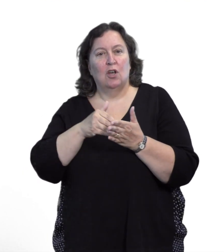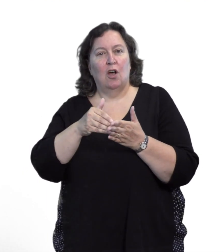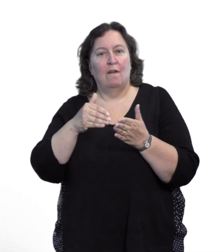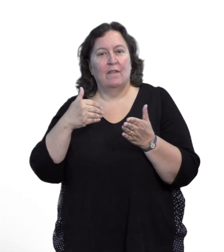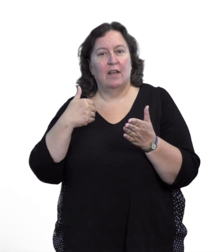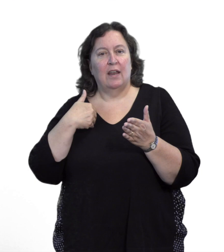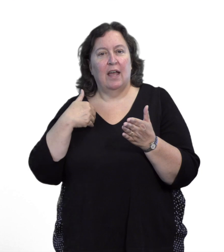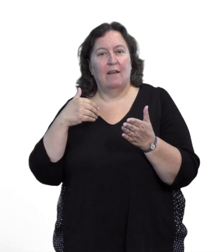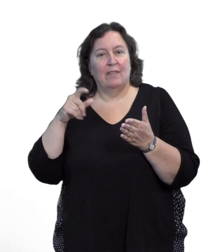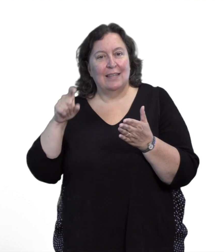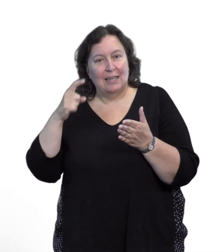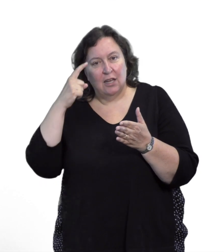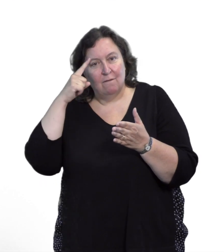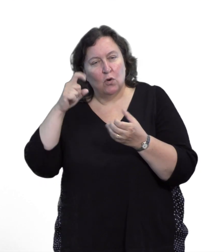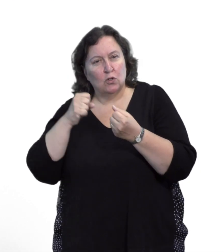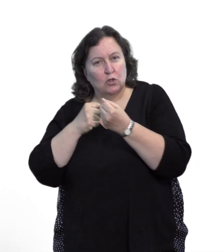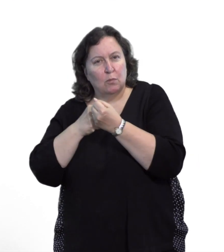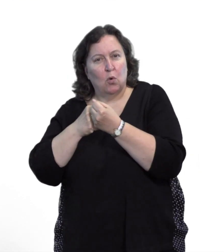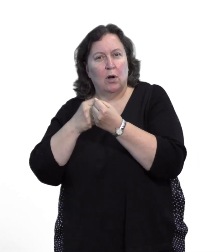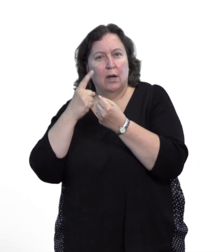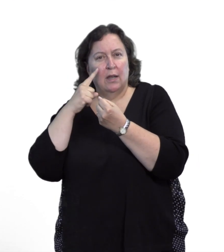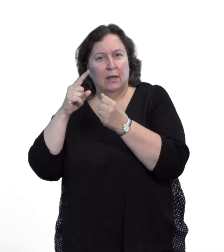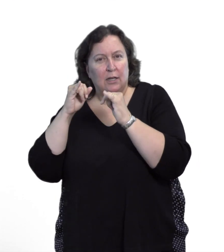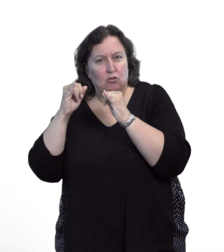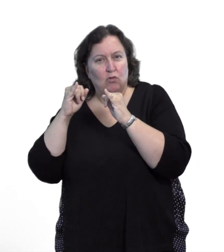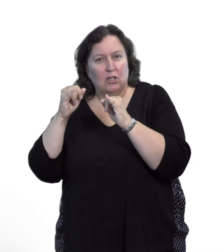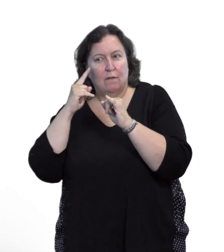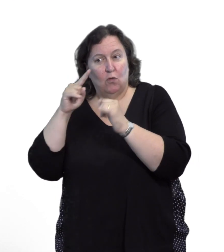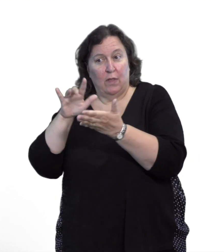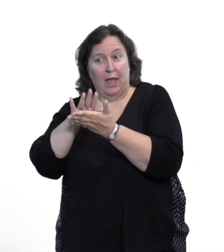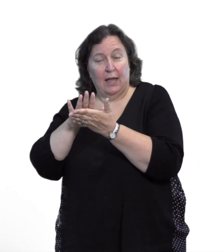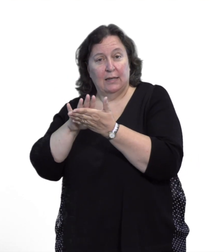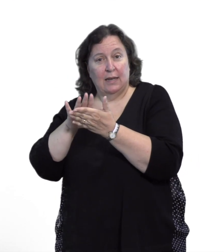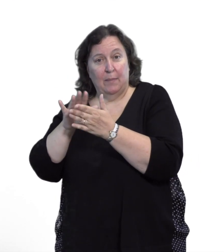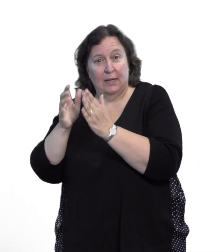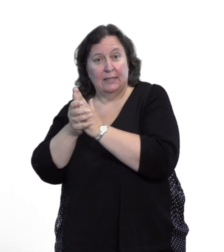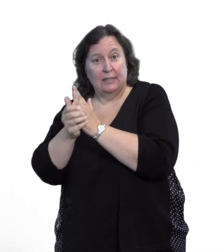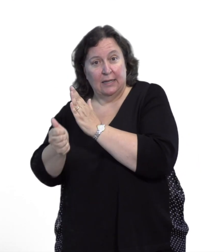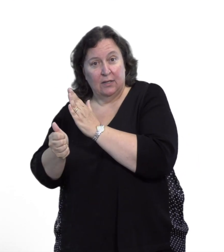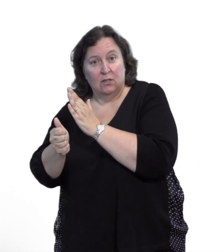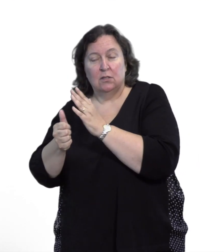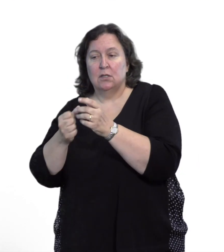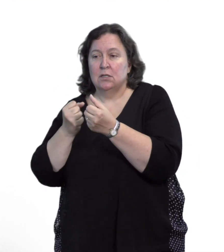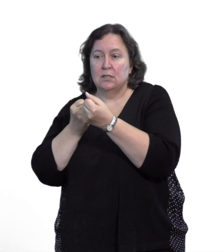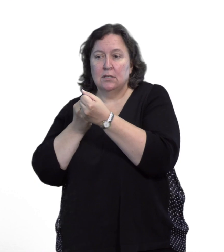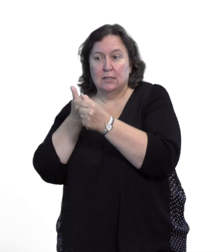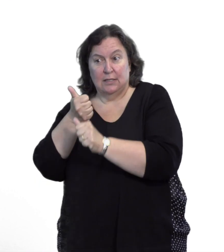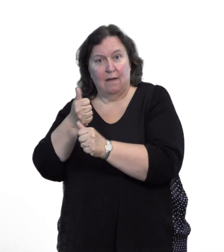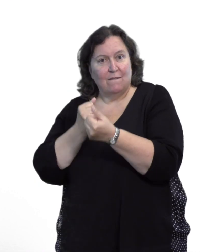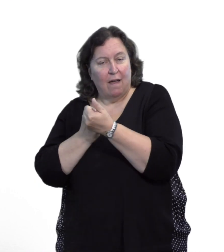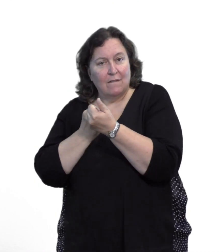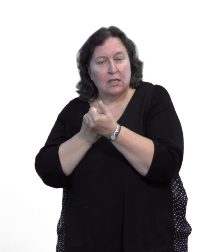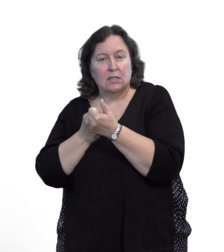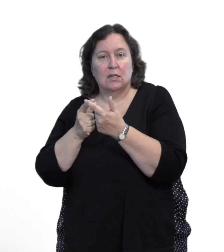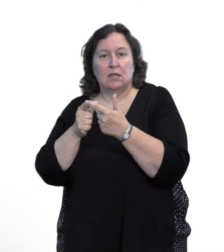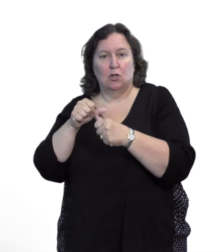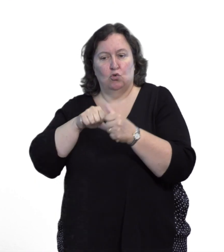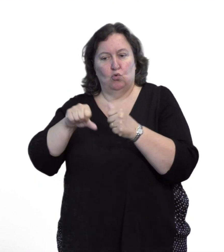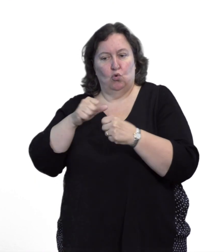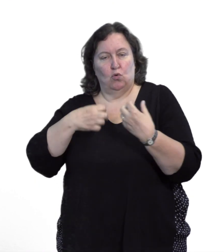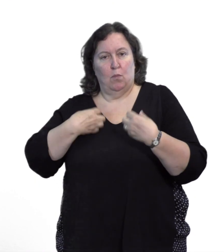for support and instruction in the areas of academic skills, self-advocacy, and social and emotional